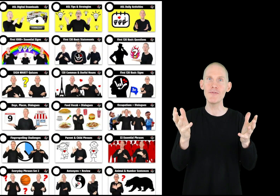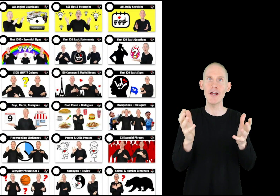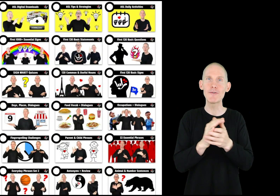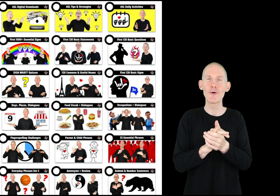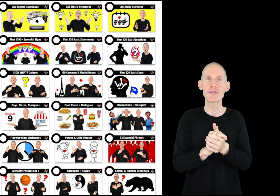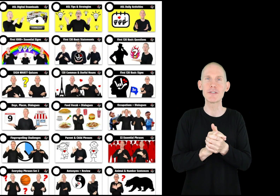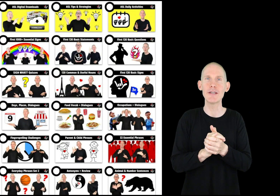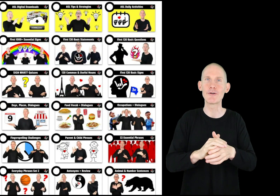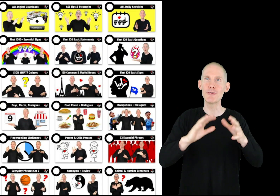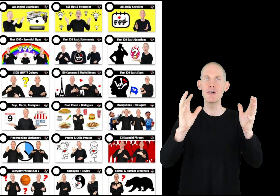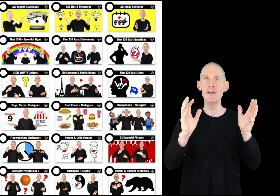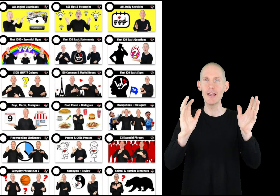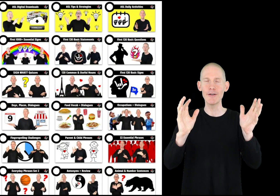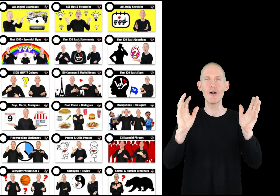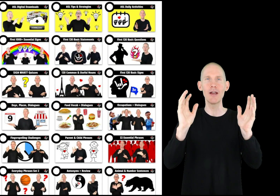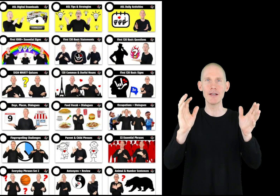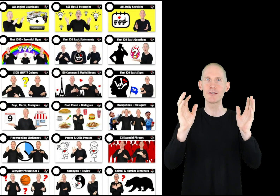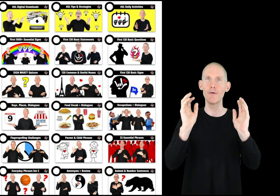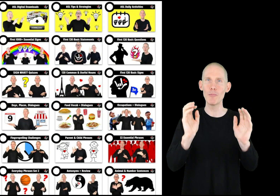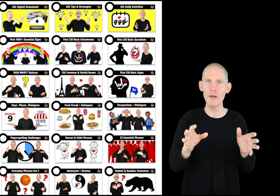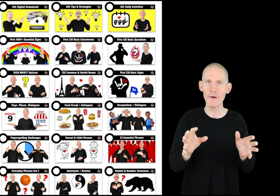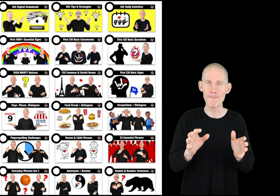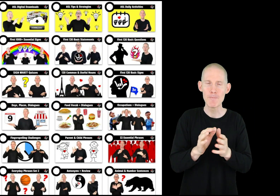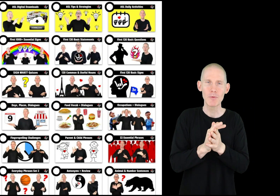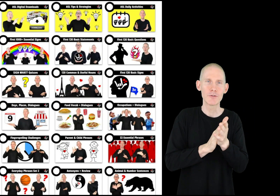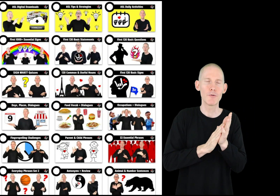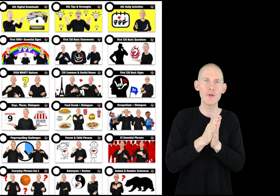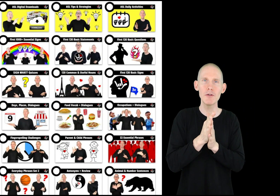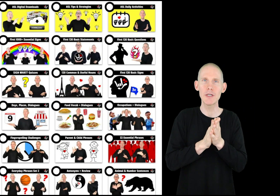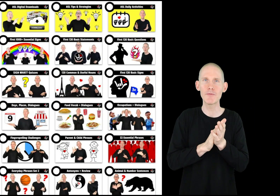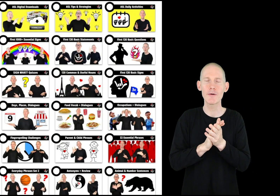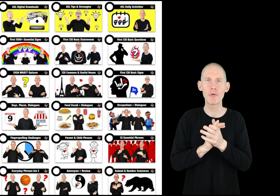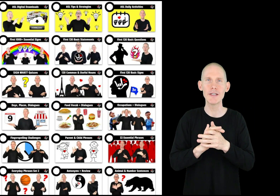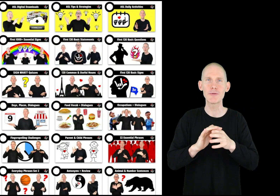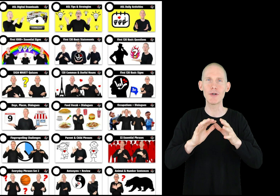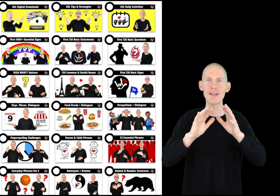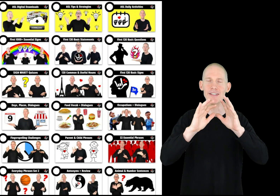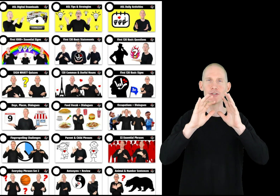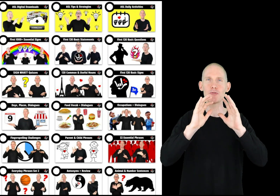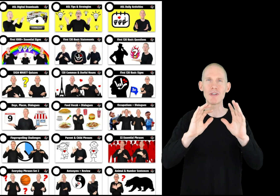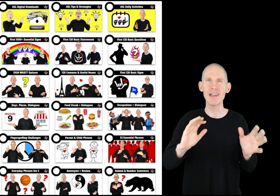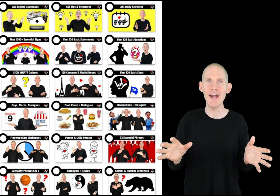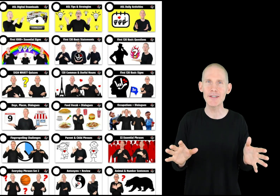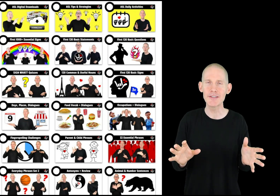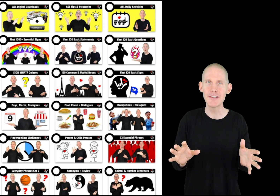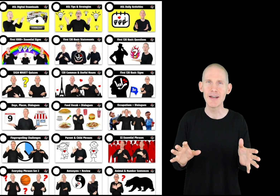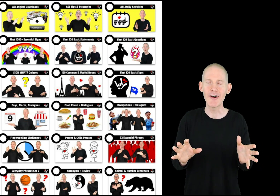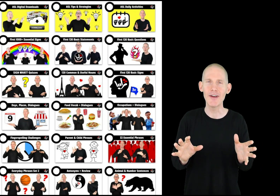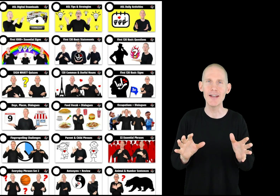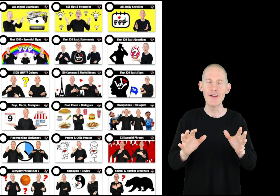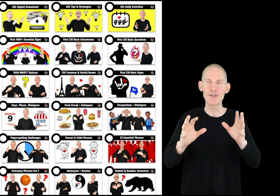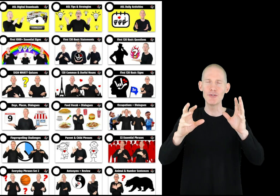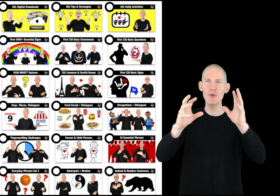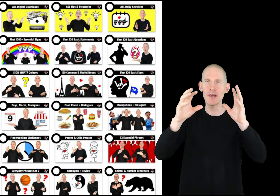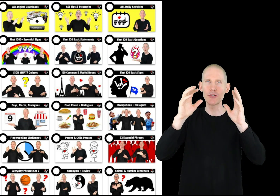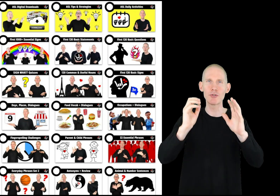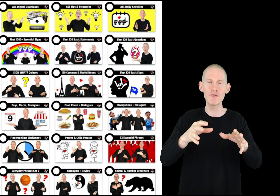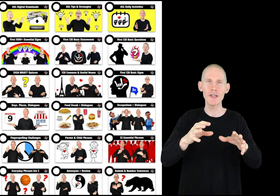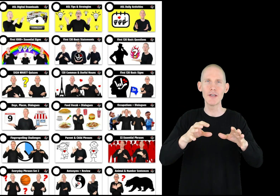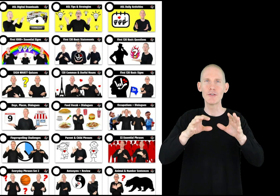35 courses included in our ASL bundle. So if you're looking for a place where it's just relaxed, all right, there's no like strict